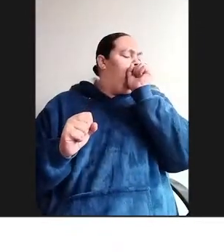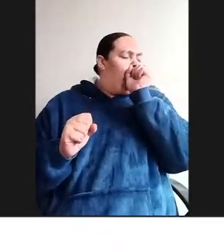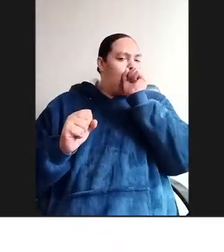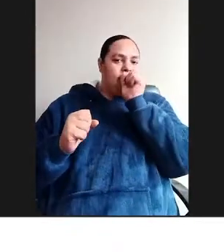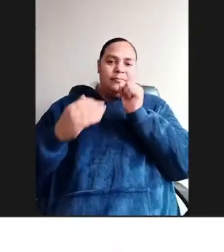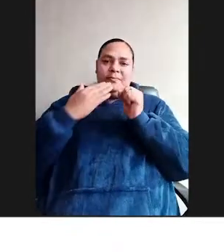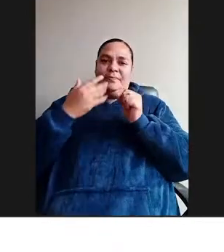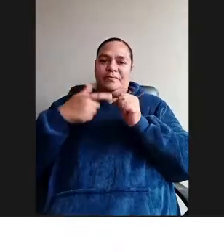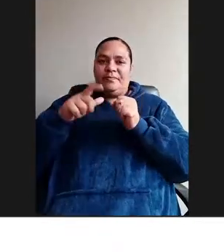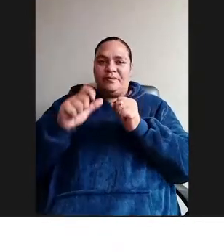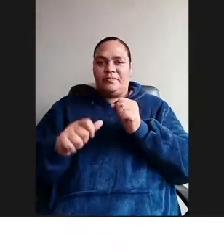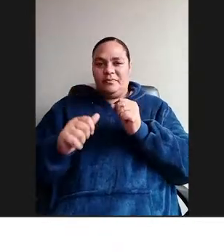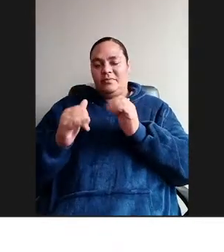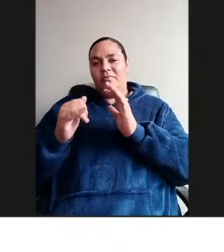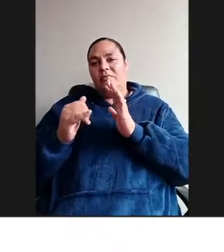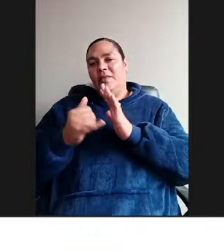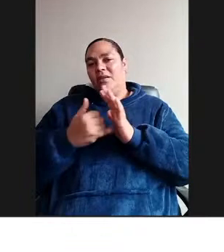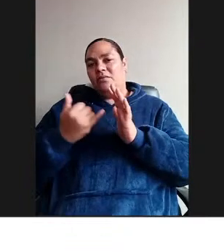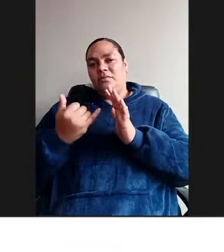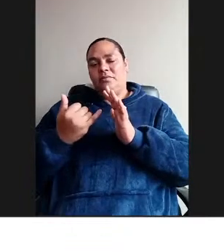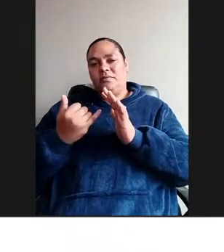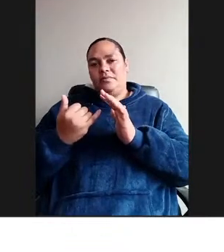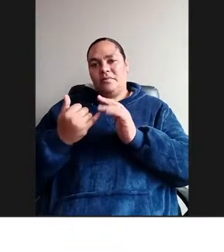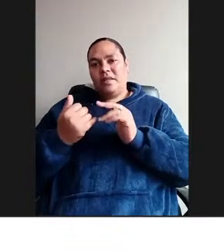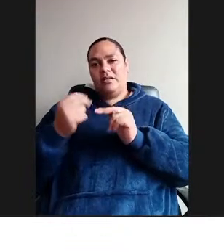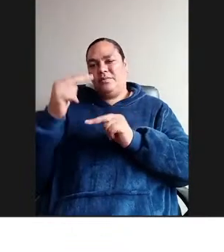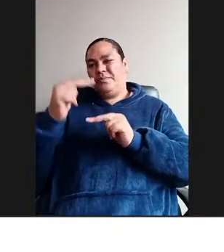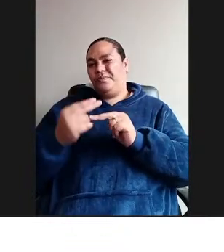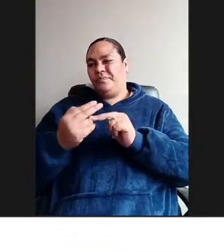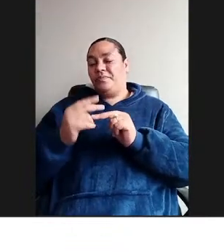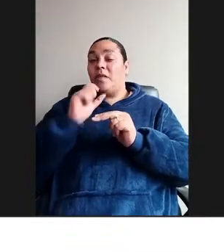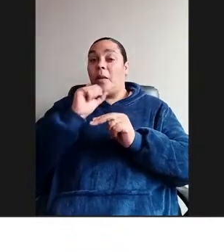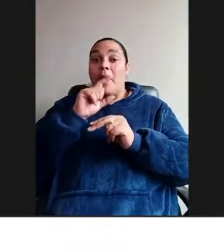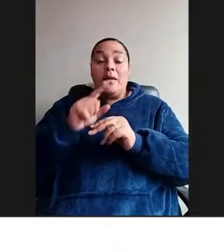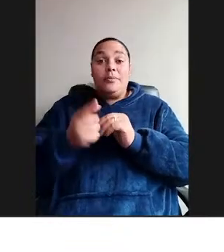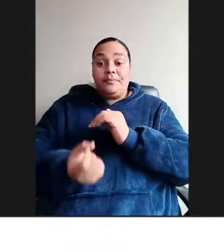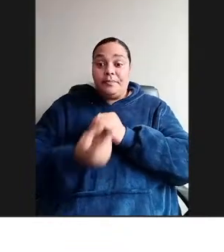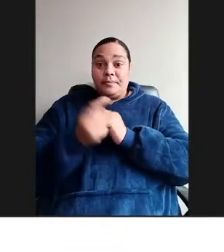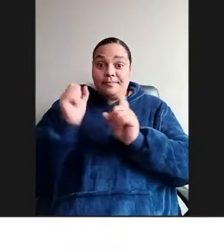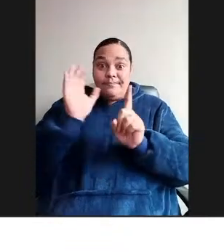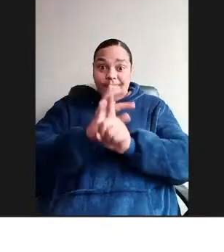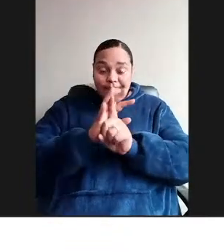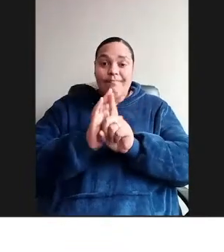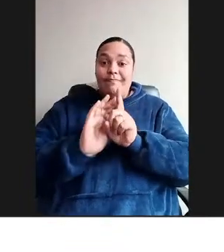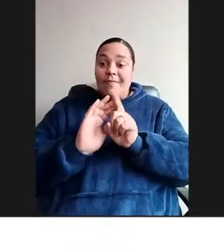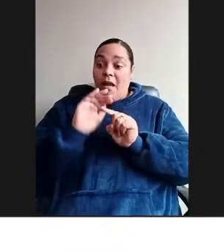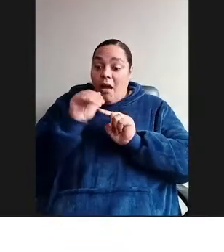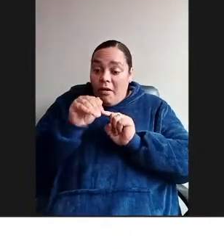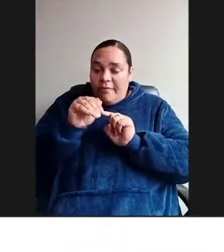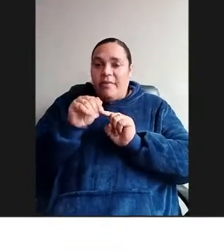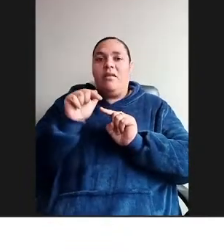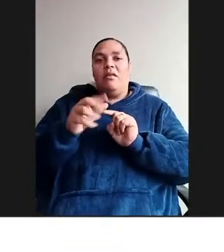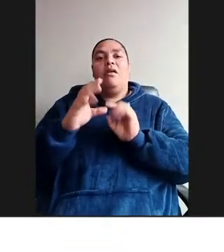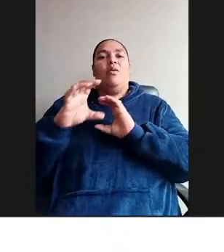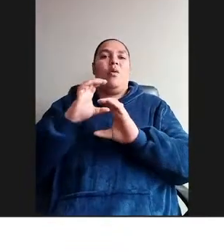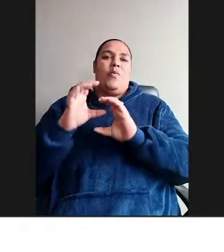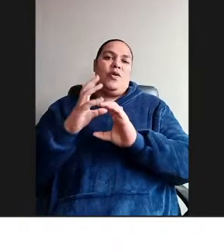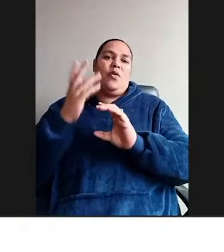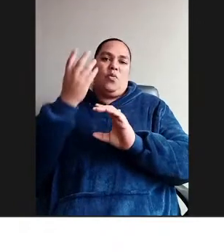Just a short while after the attack, there was a communication that